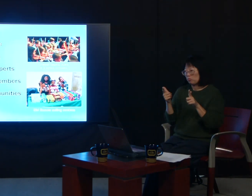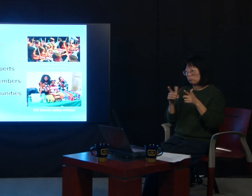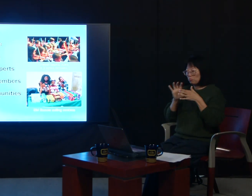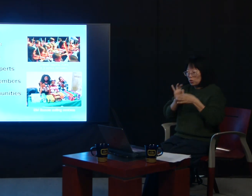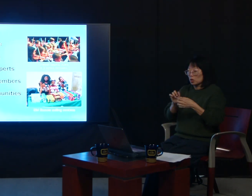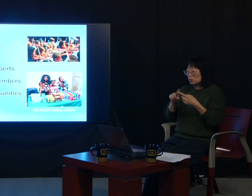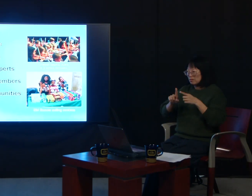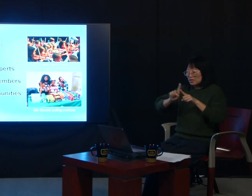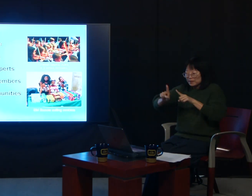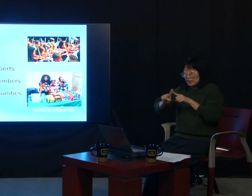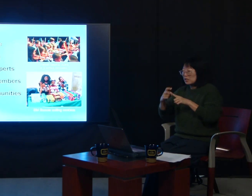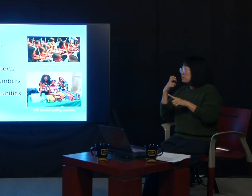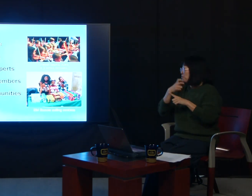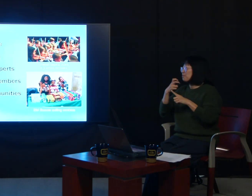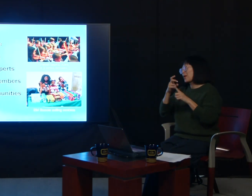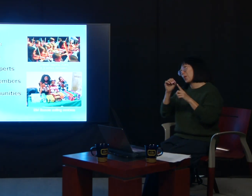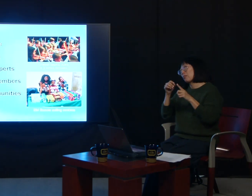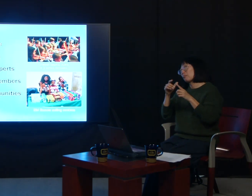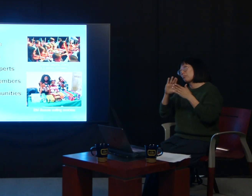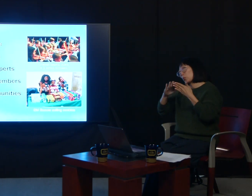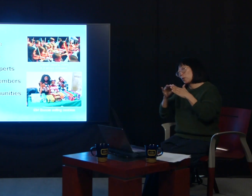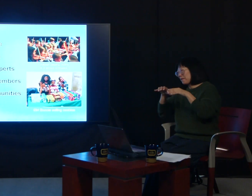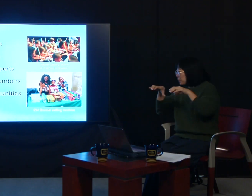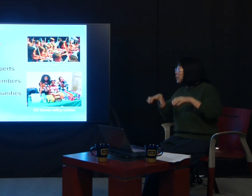We all belong to different speech or communities of practice.